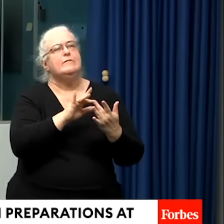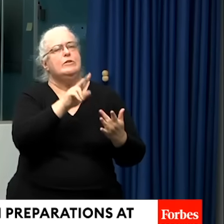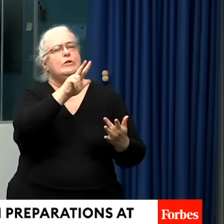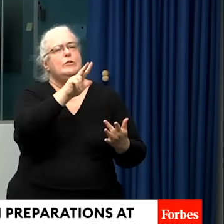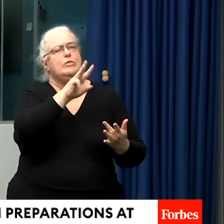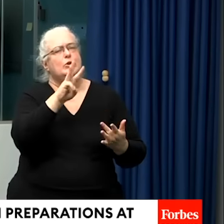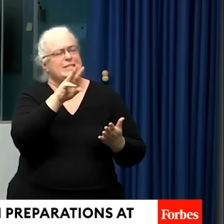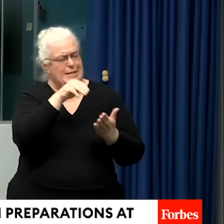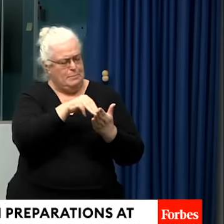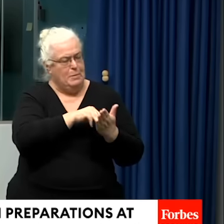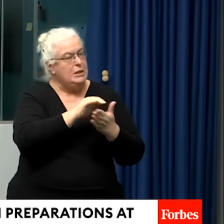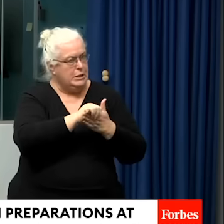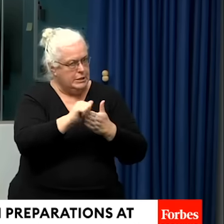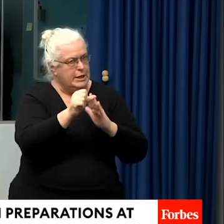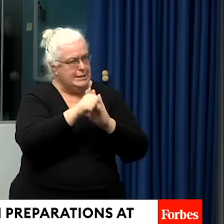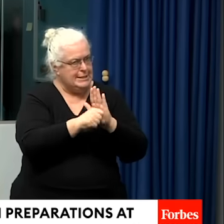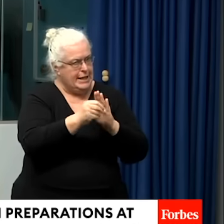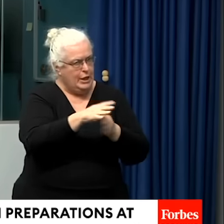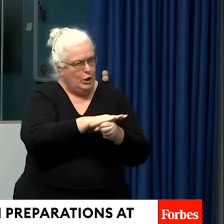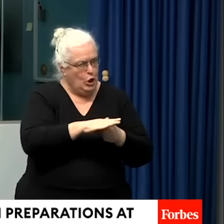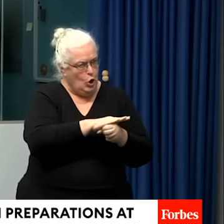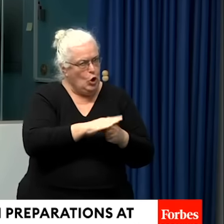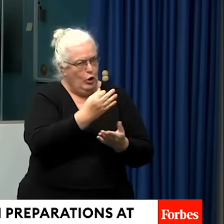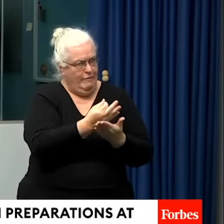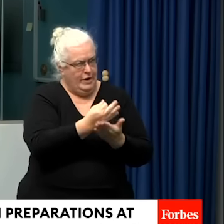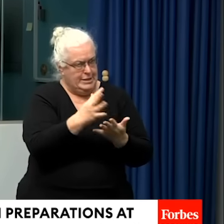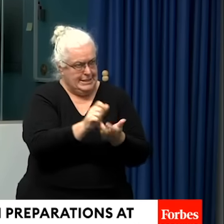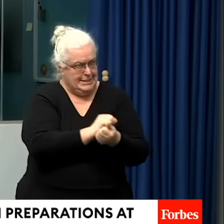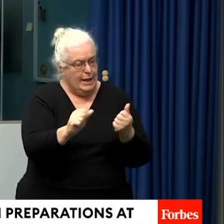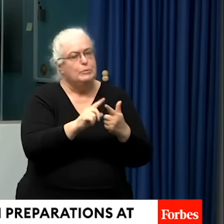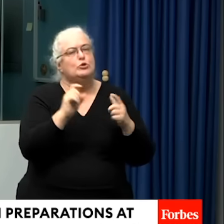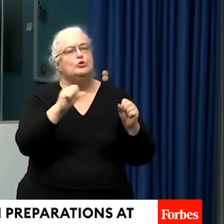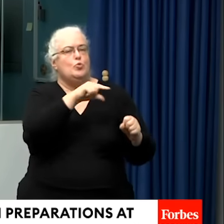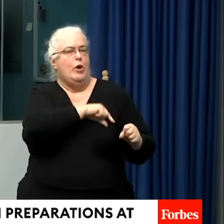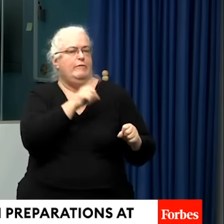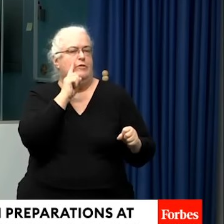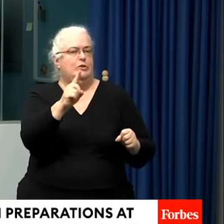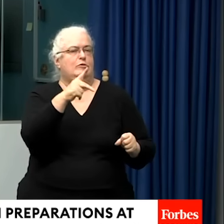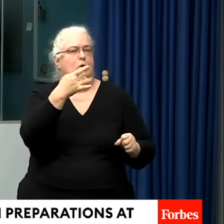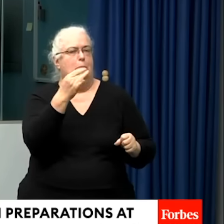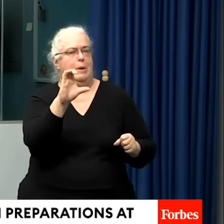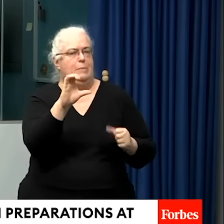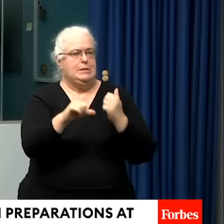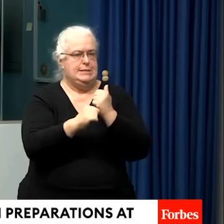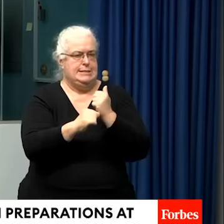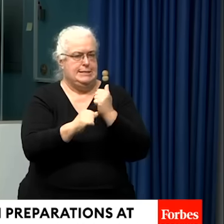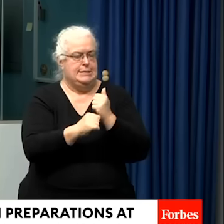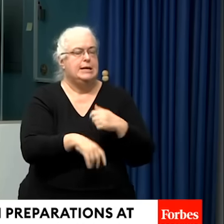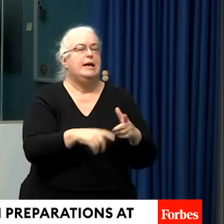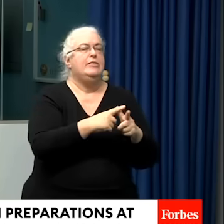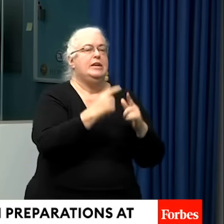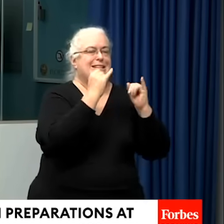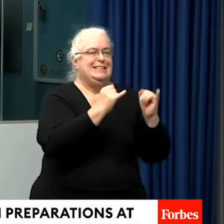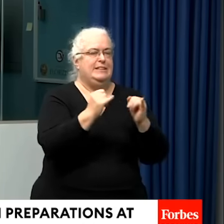million in state and locally funded damages to qualify for what's referred to as public assistance. Individual assistance, they've got